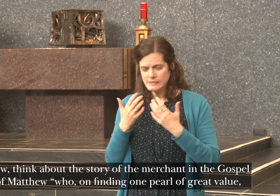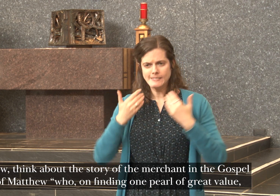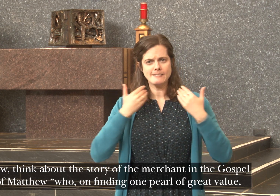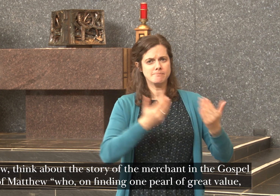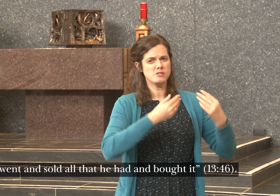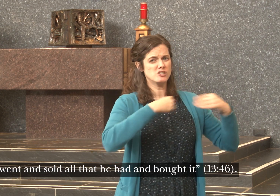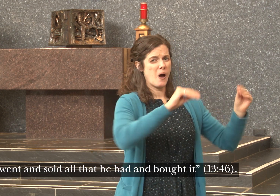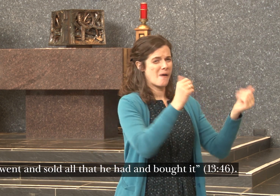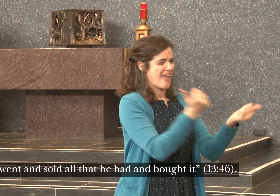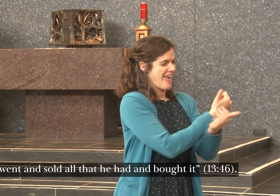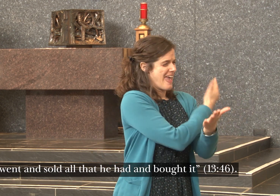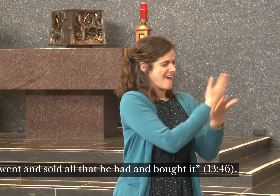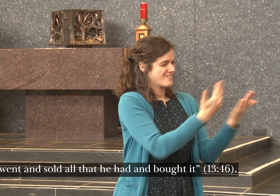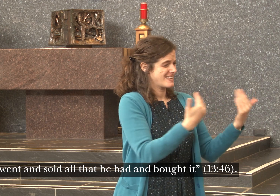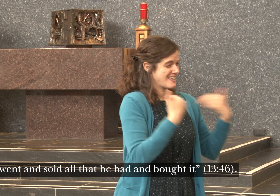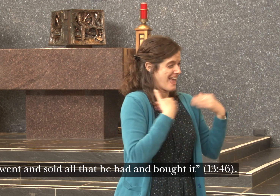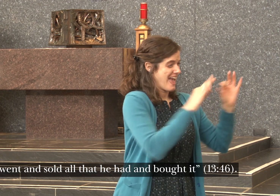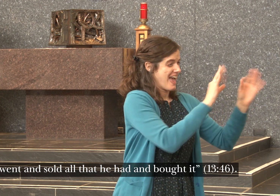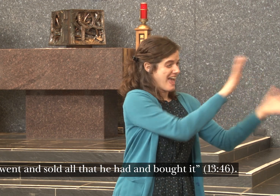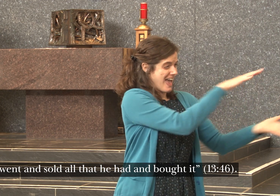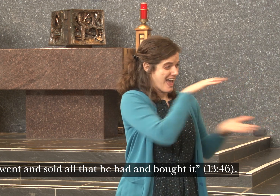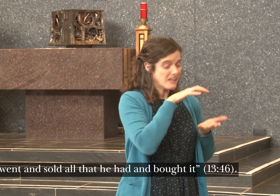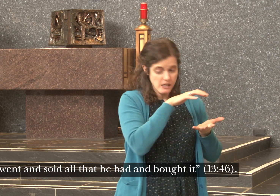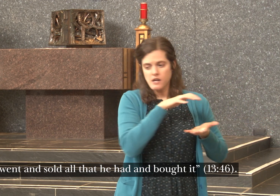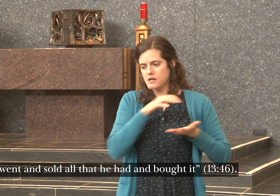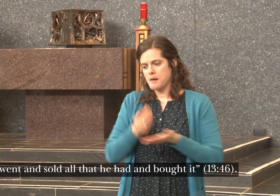went and sold all that he had and bought it.